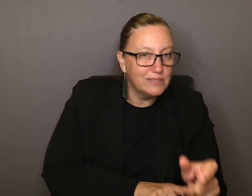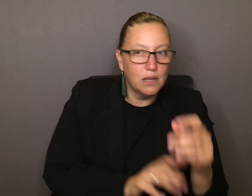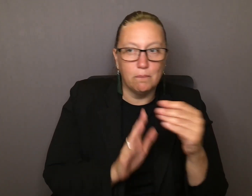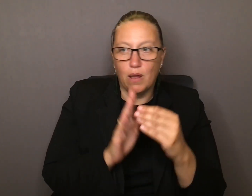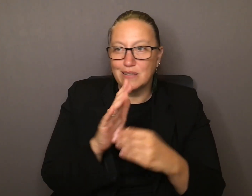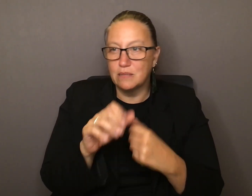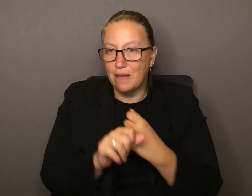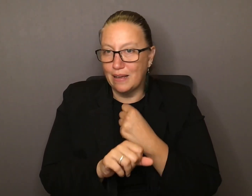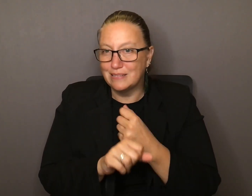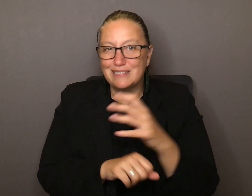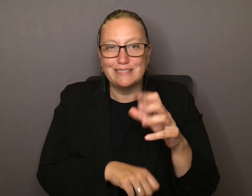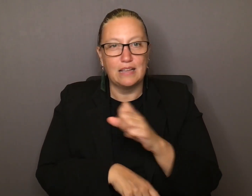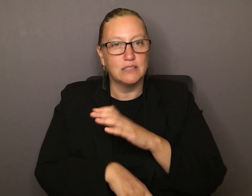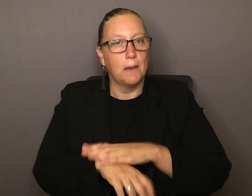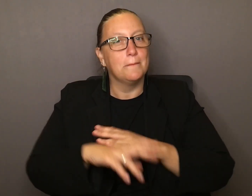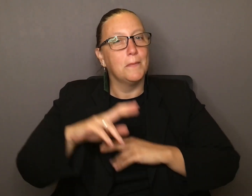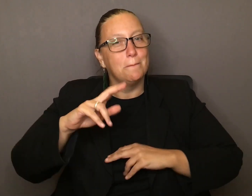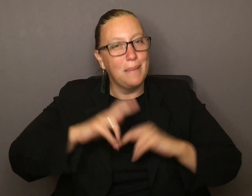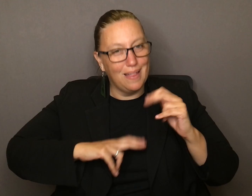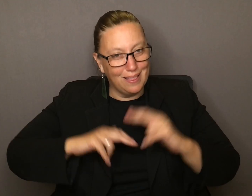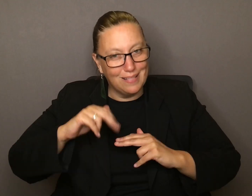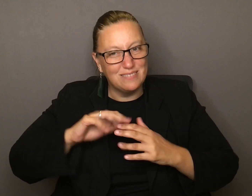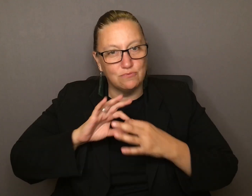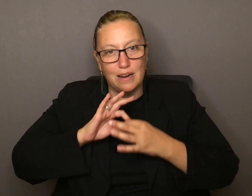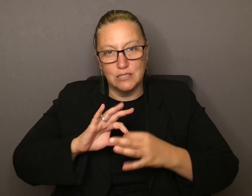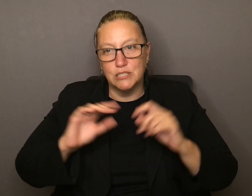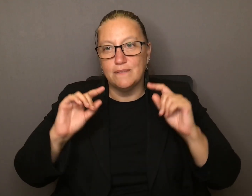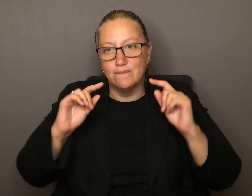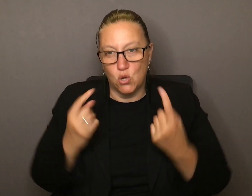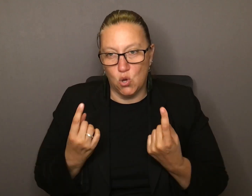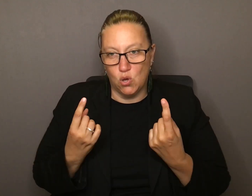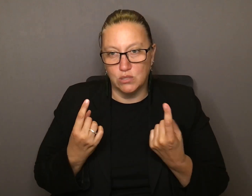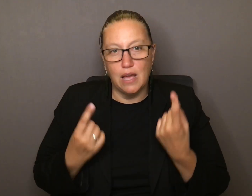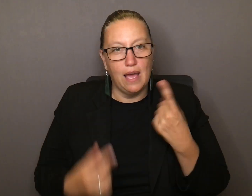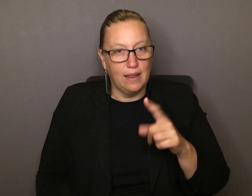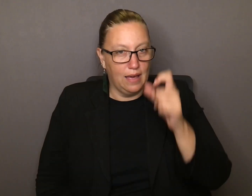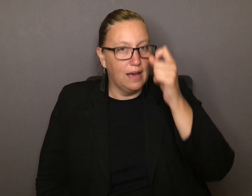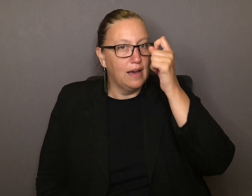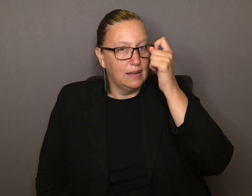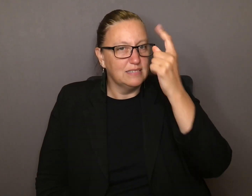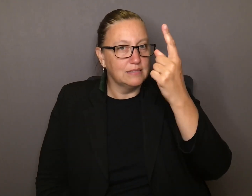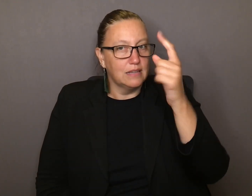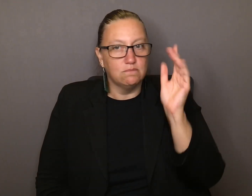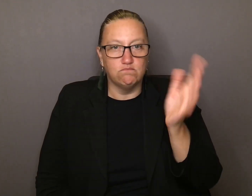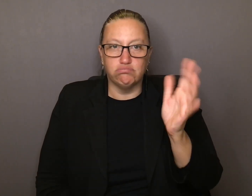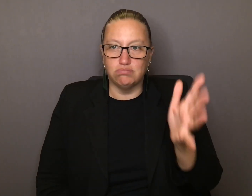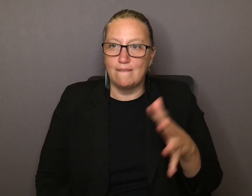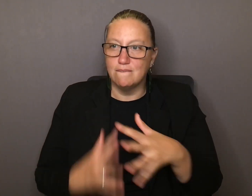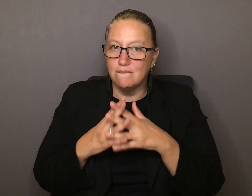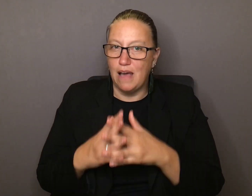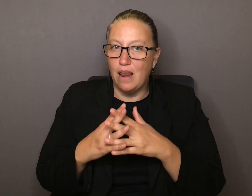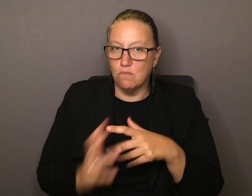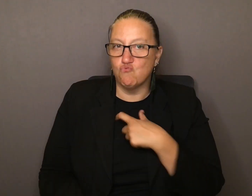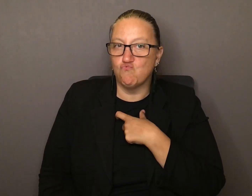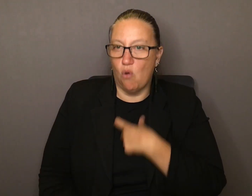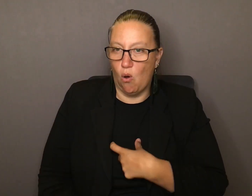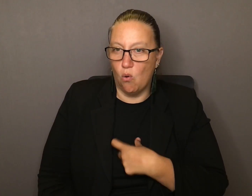the time to build those relationships and understand the valuable roles that our advocacy friends play